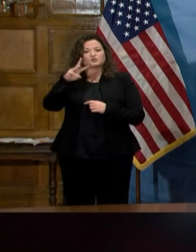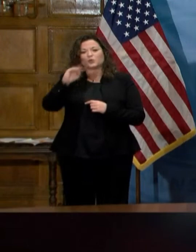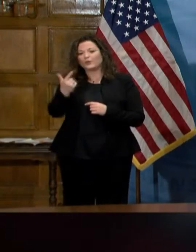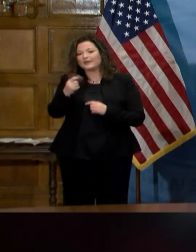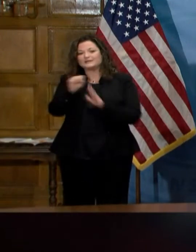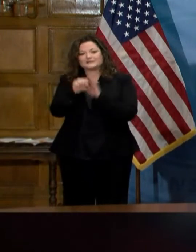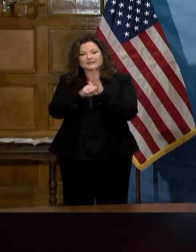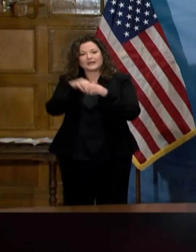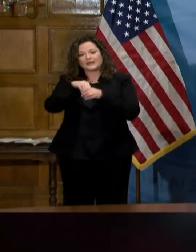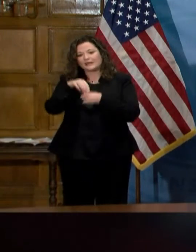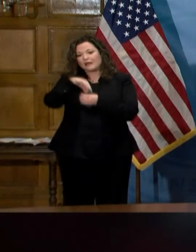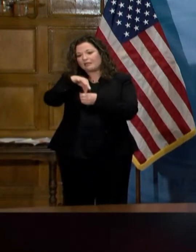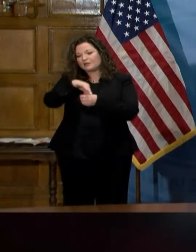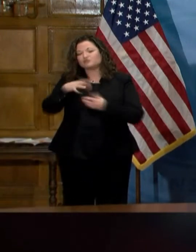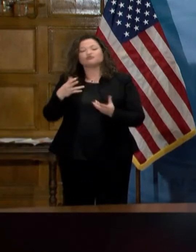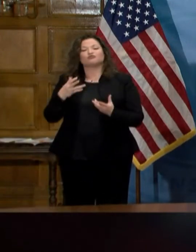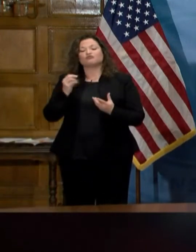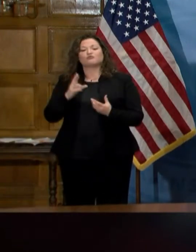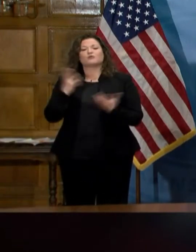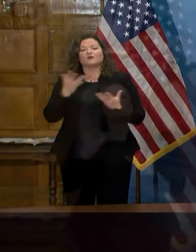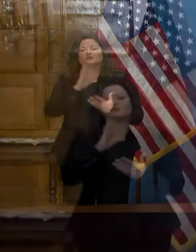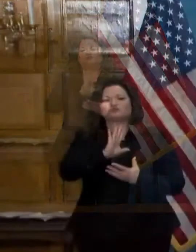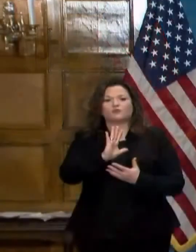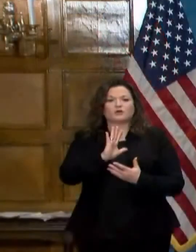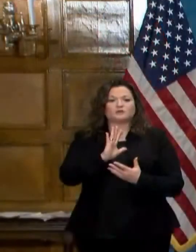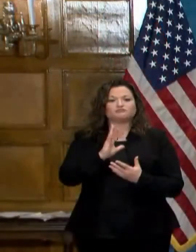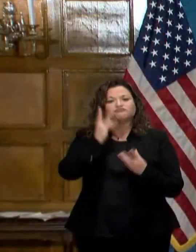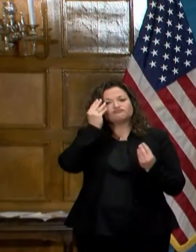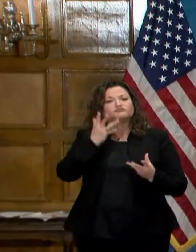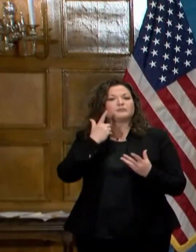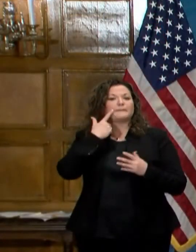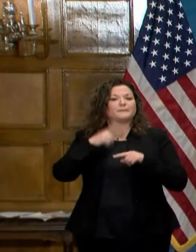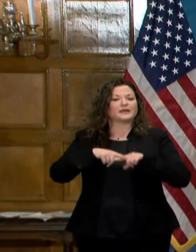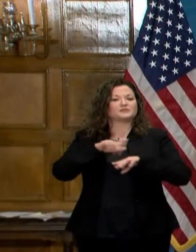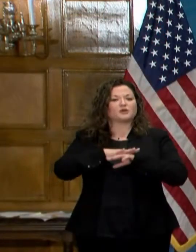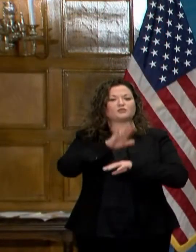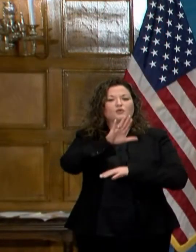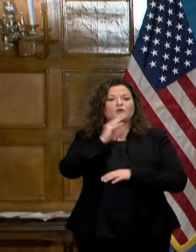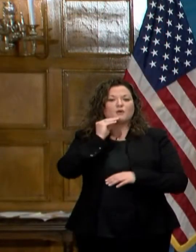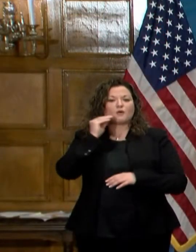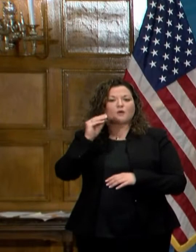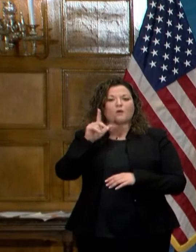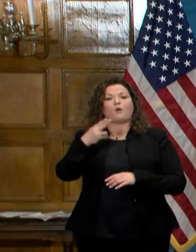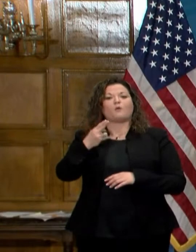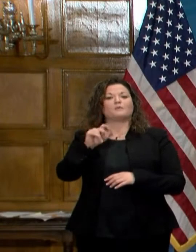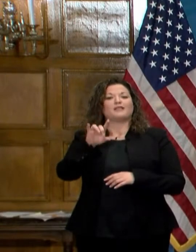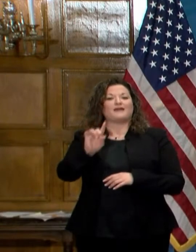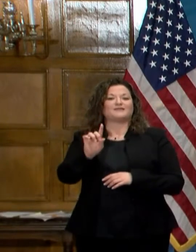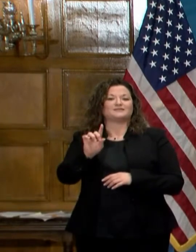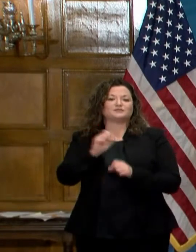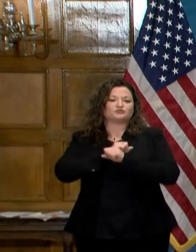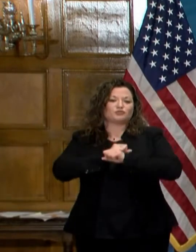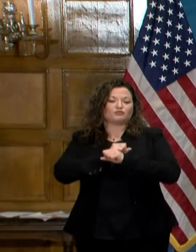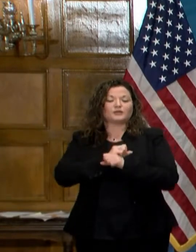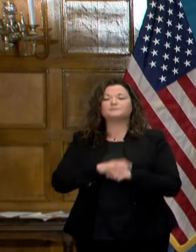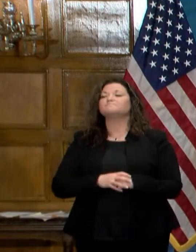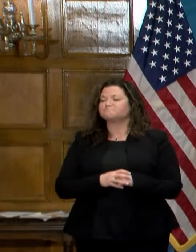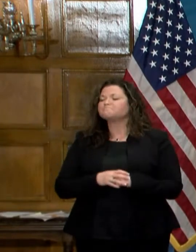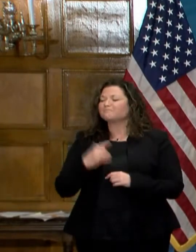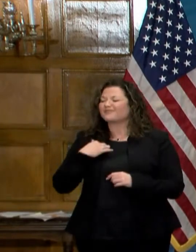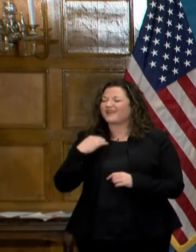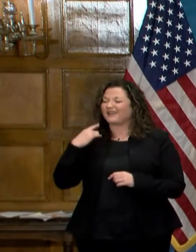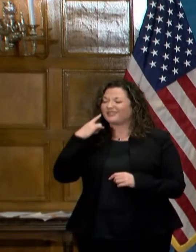us based on your background in Homeland Security? Thank you, Rachel. And the answer is less likely. If you look at